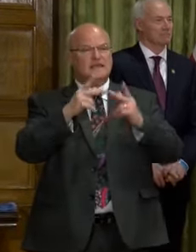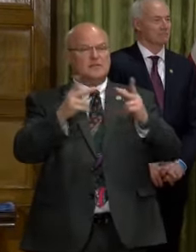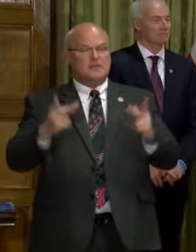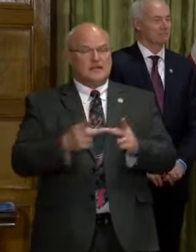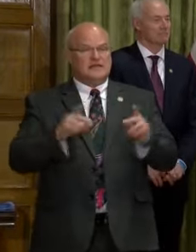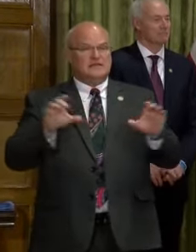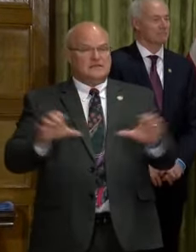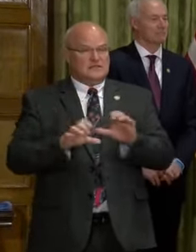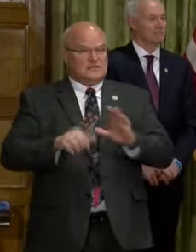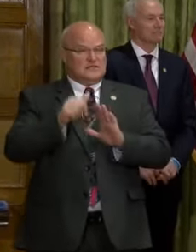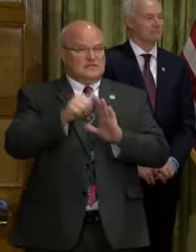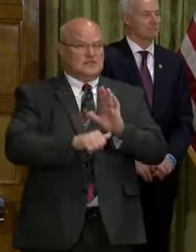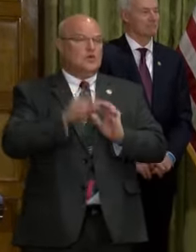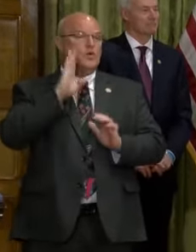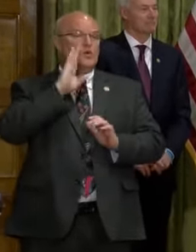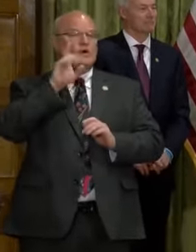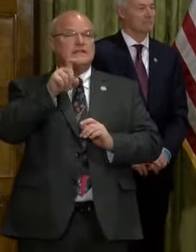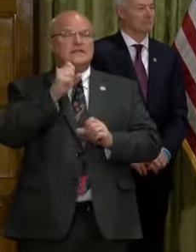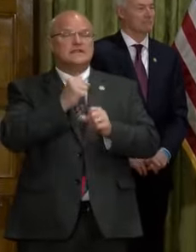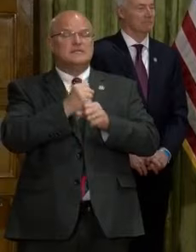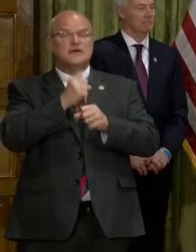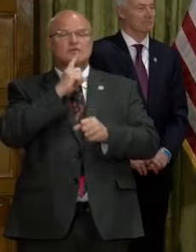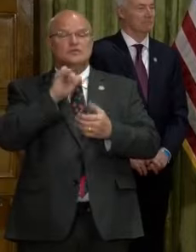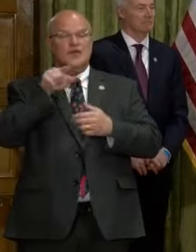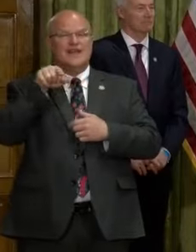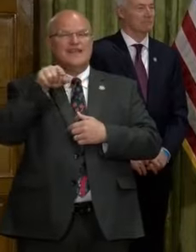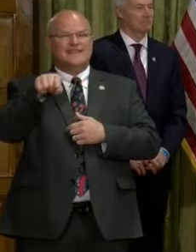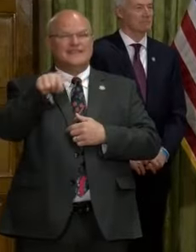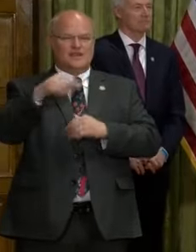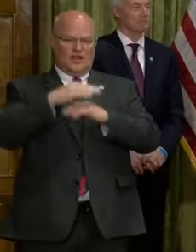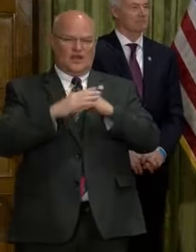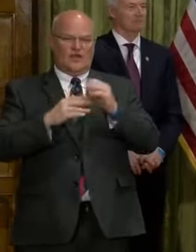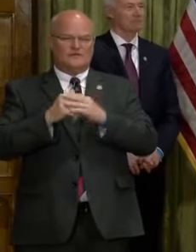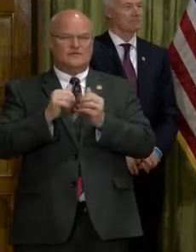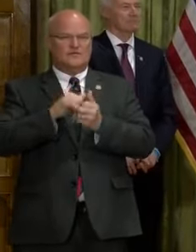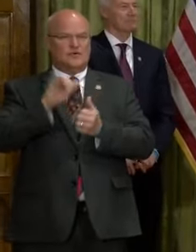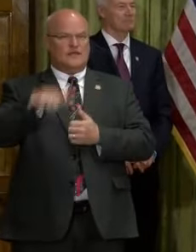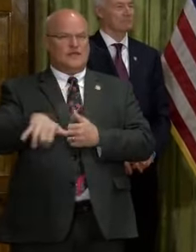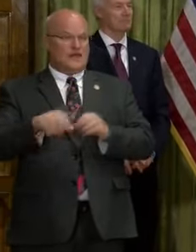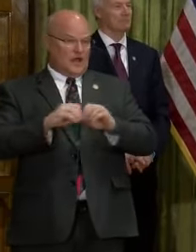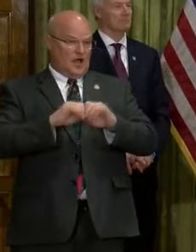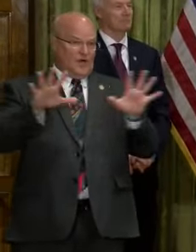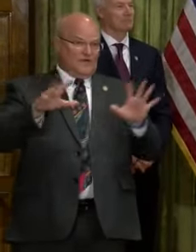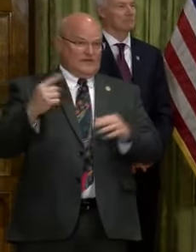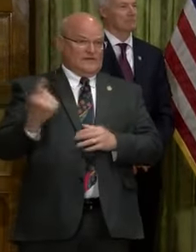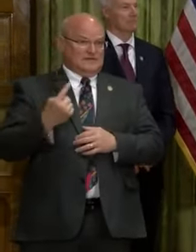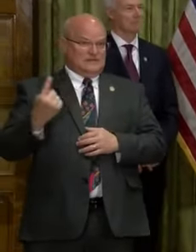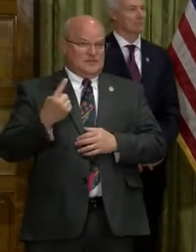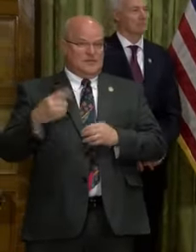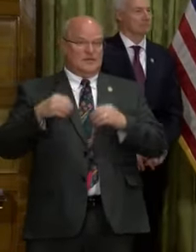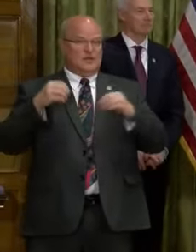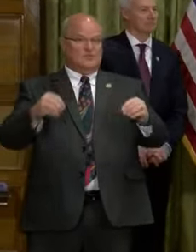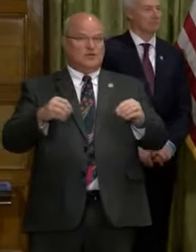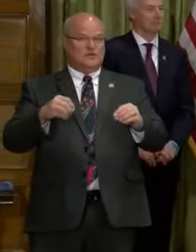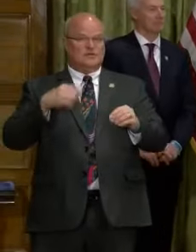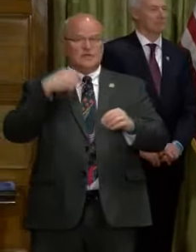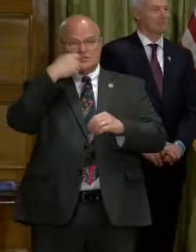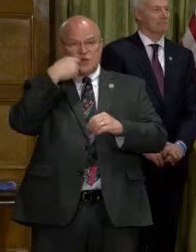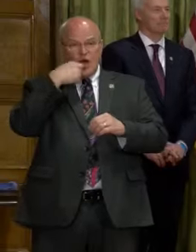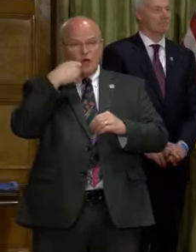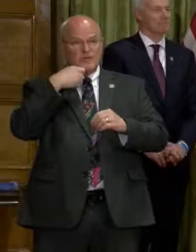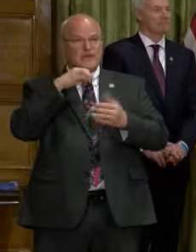procedure would need to make sure they were comfortable with that. Obviously, if someone puts a swab